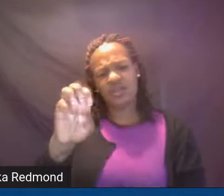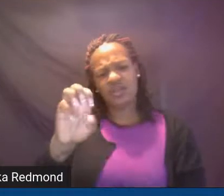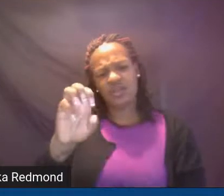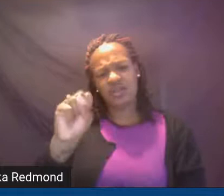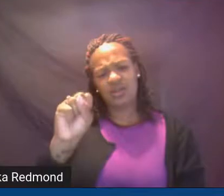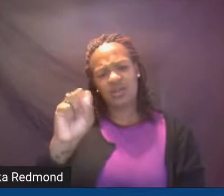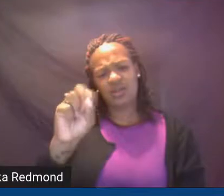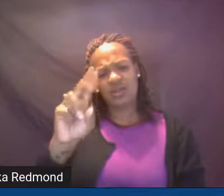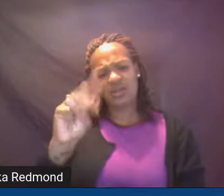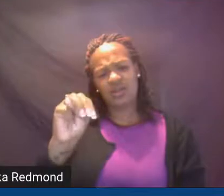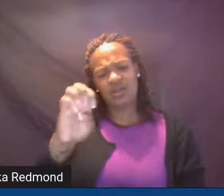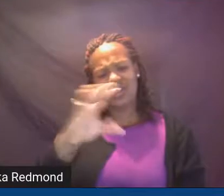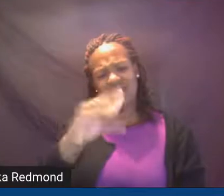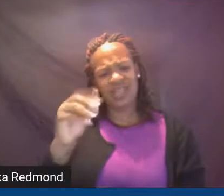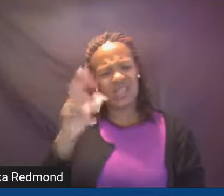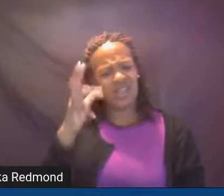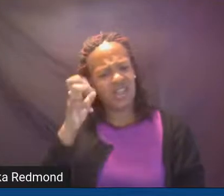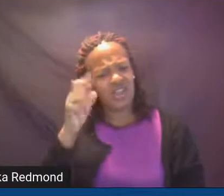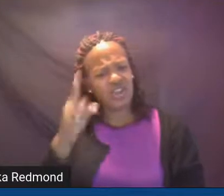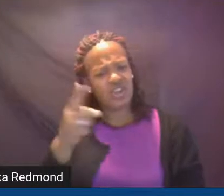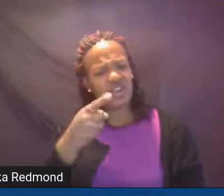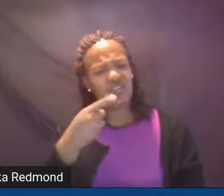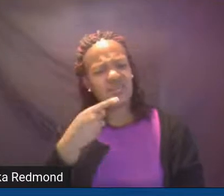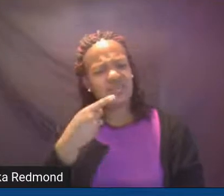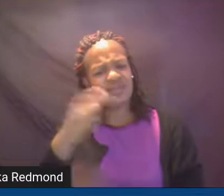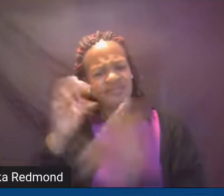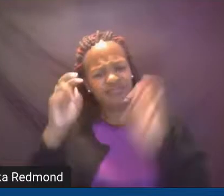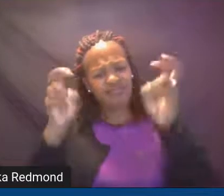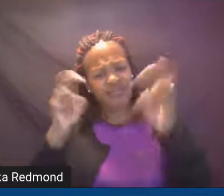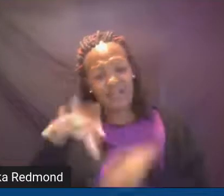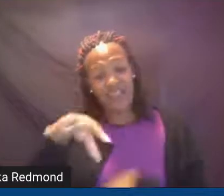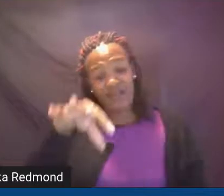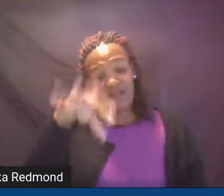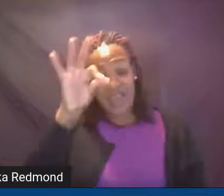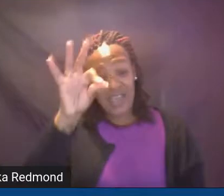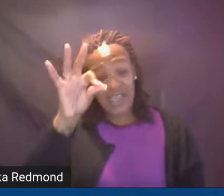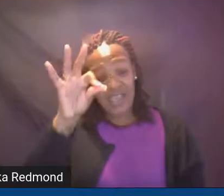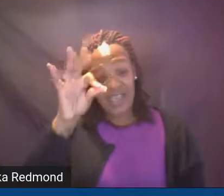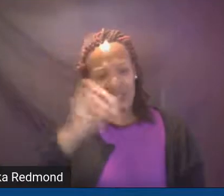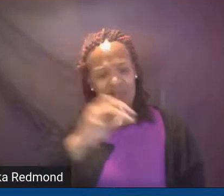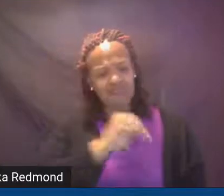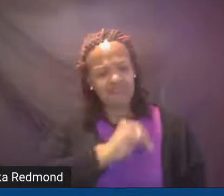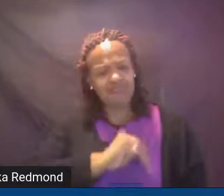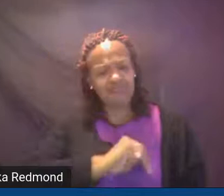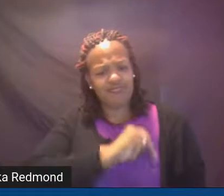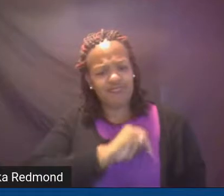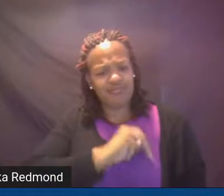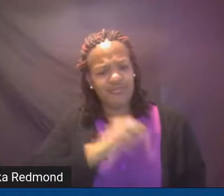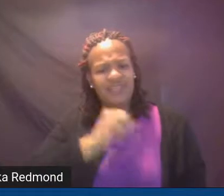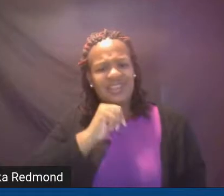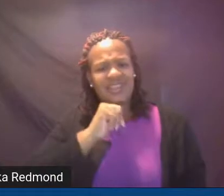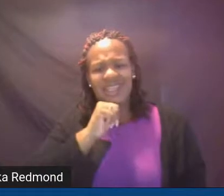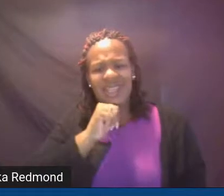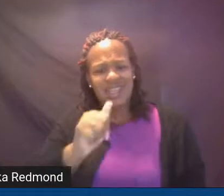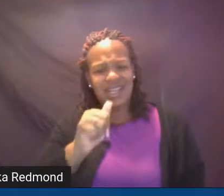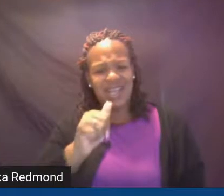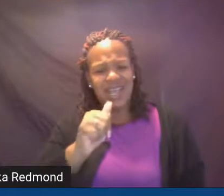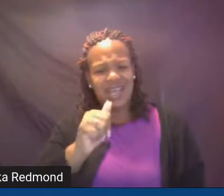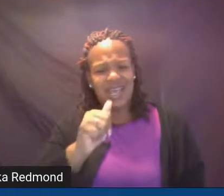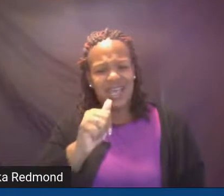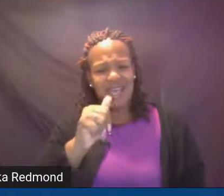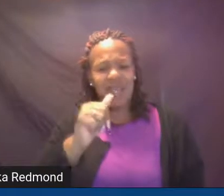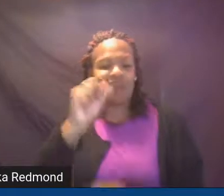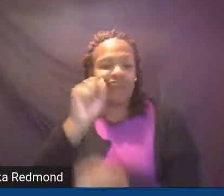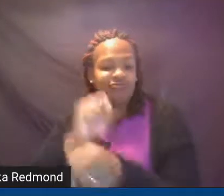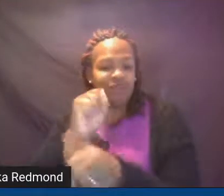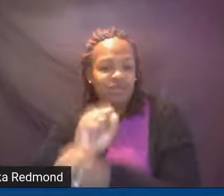your tagline, finding a mission and not just a job. Yes. And you have chosen